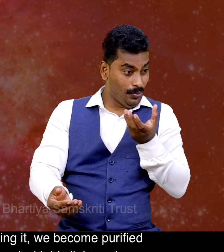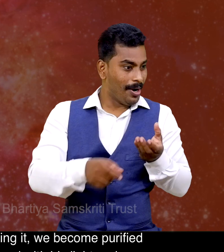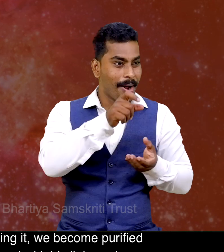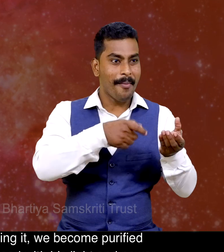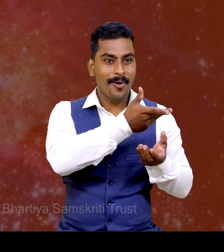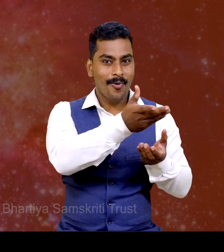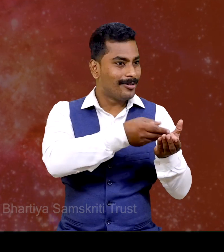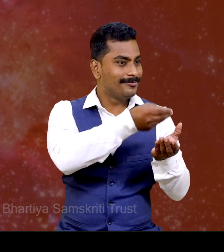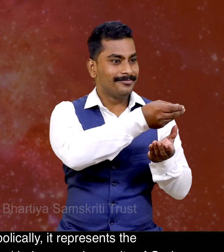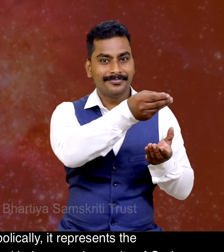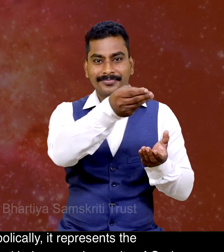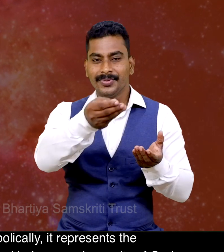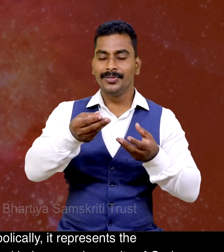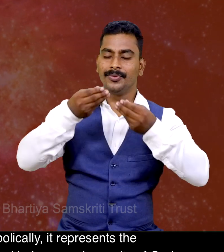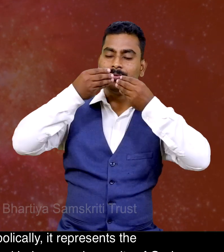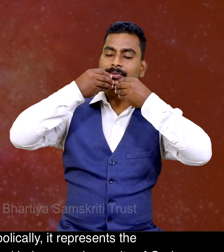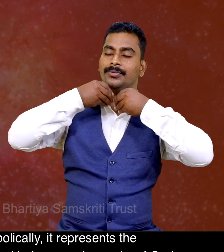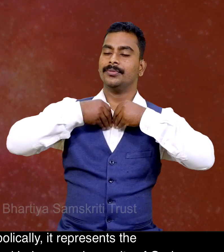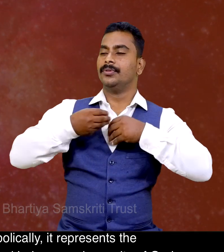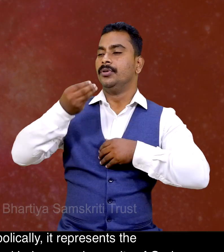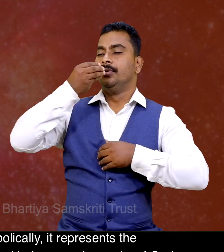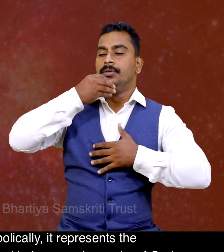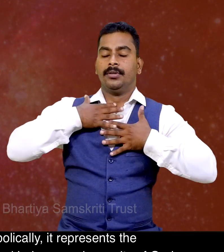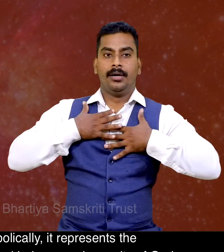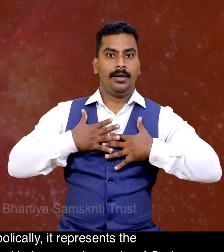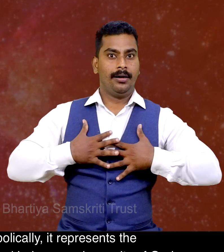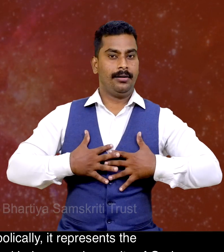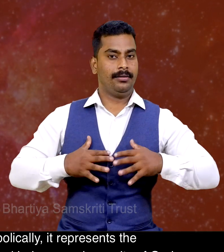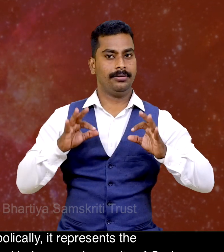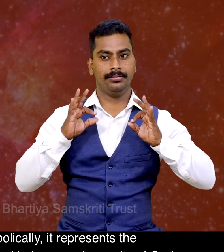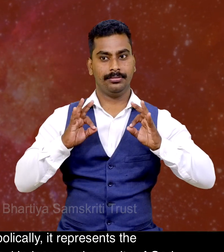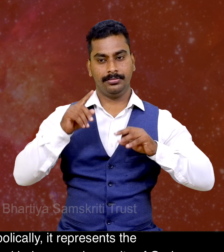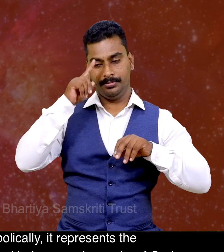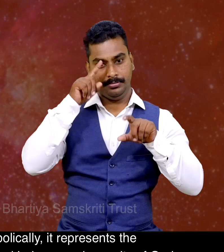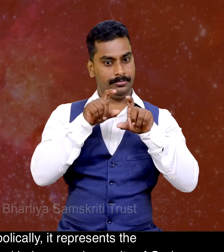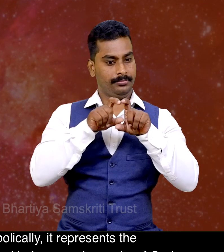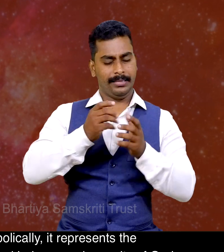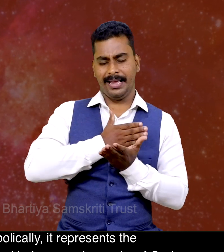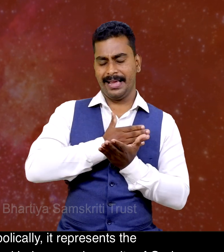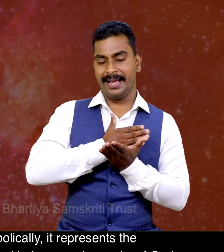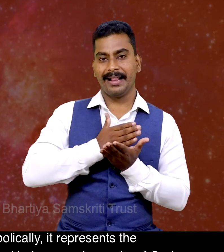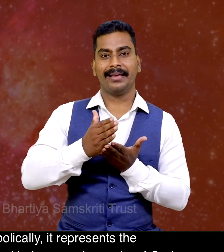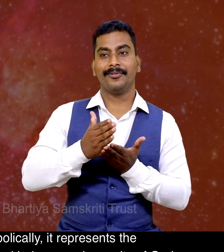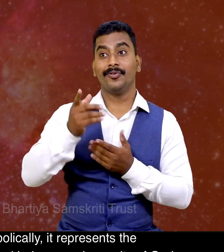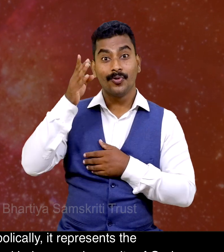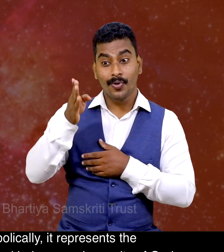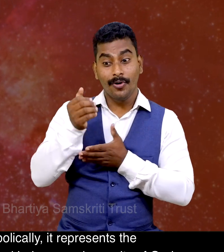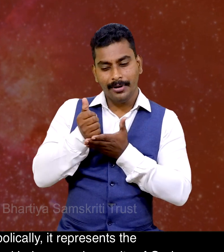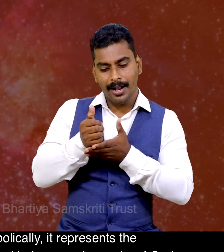power. Symbolically, it represents the graciousness, kindness, and serenity of God.